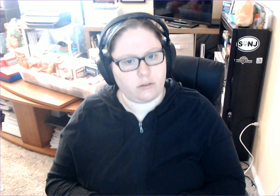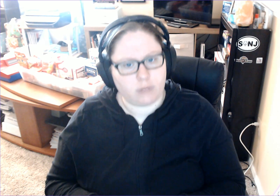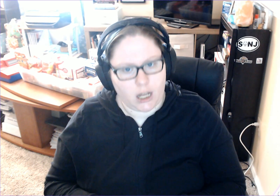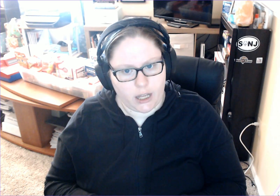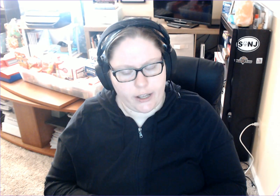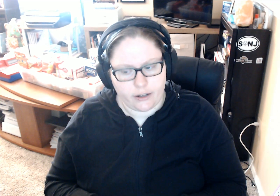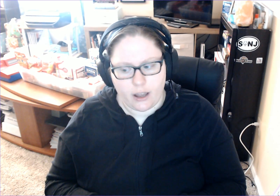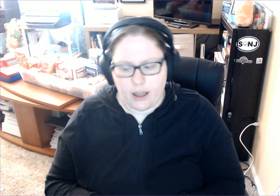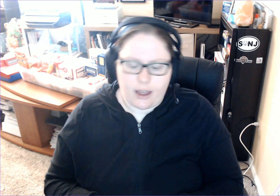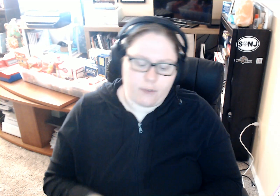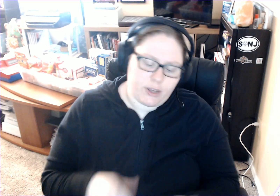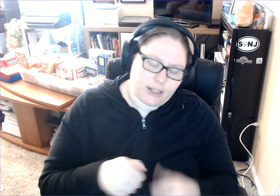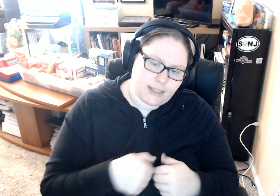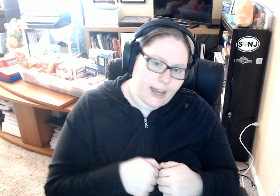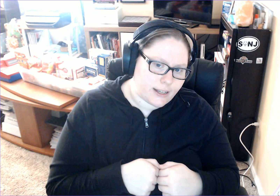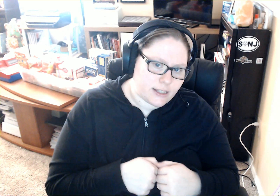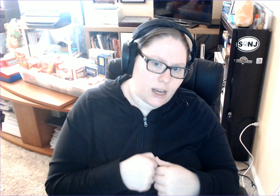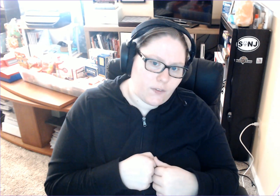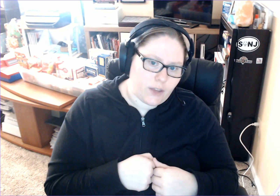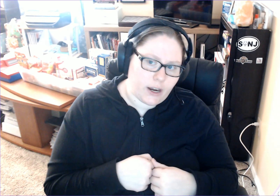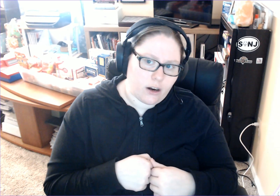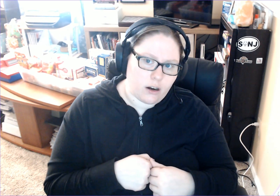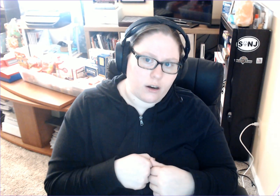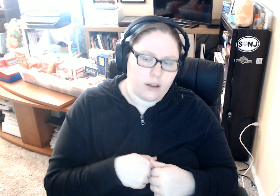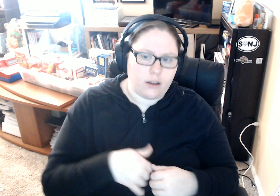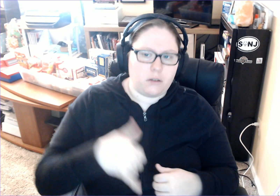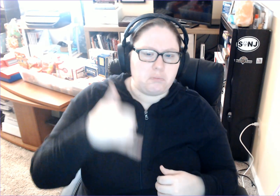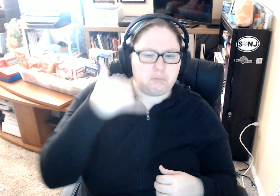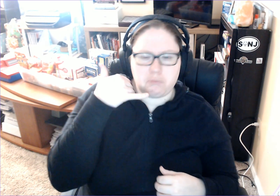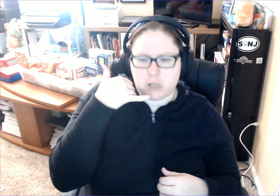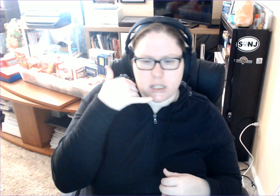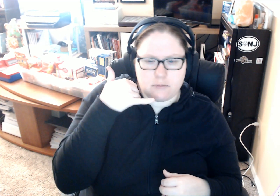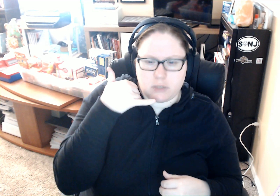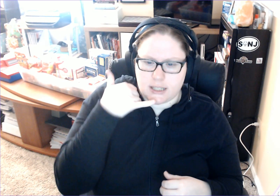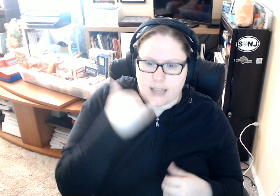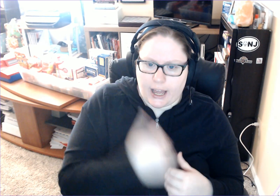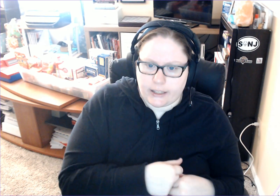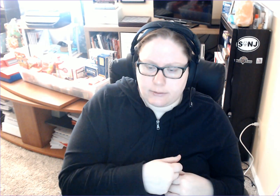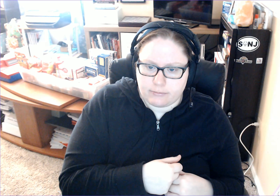on and we can text on there? What is that?